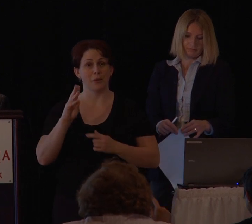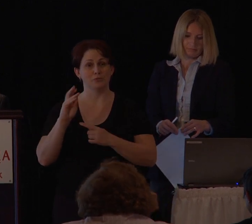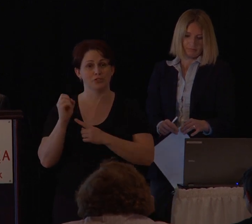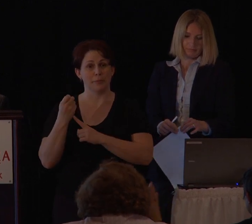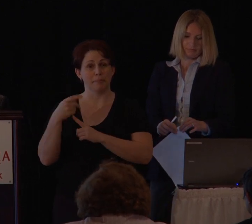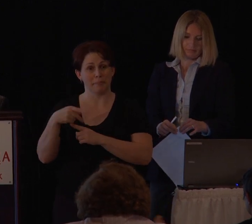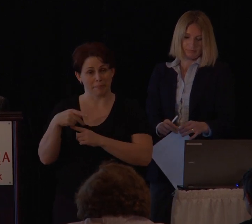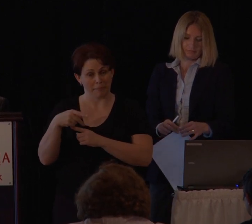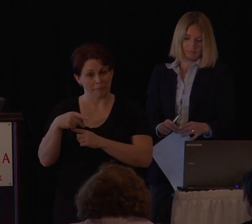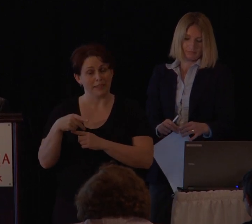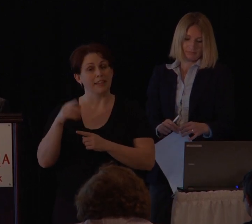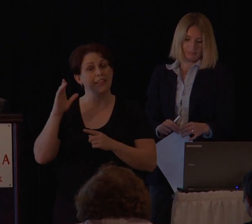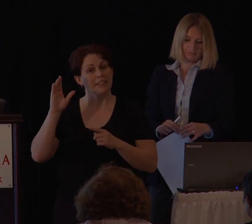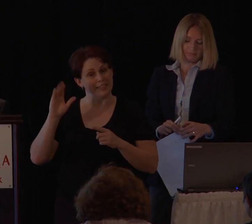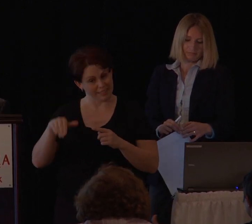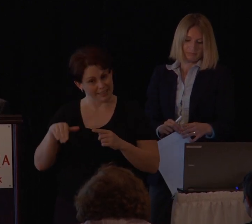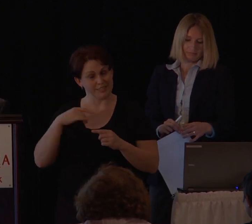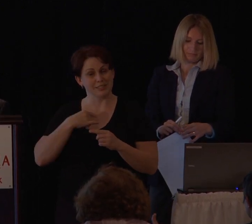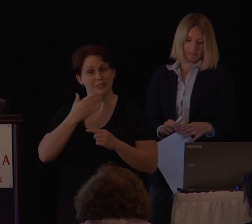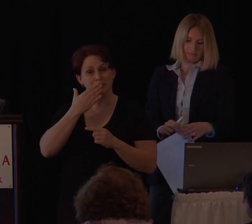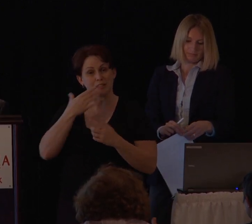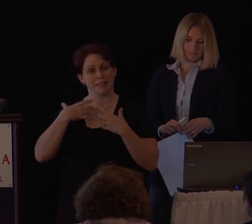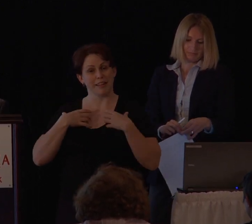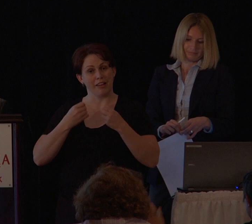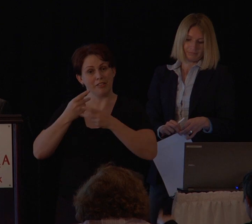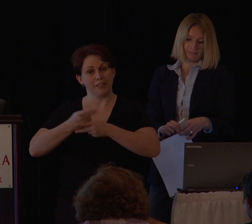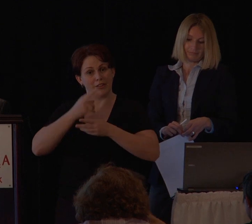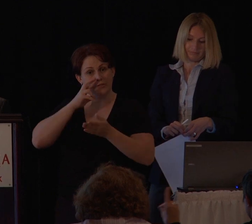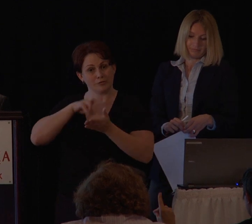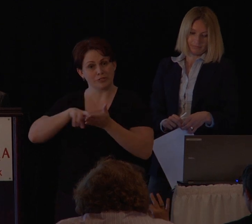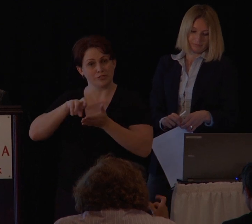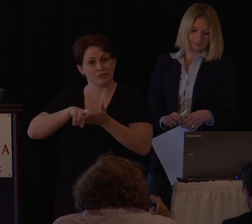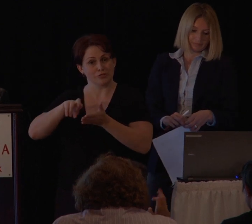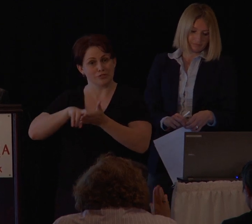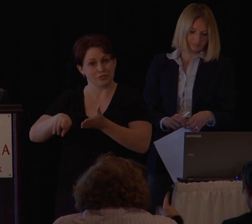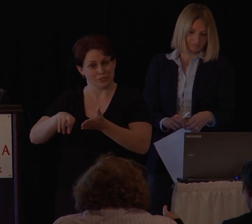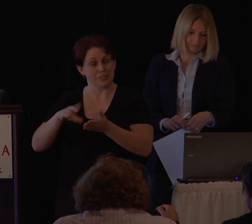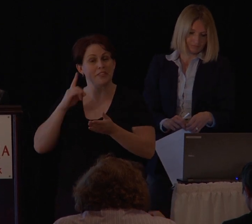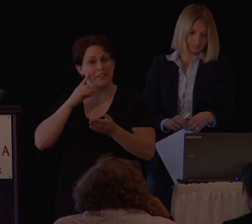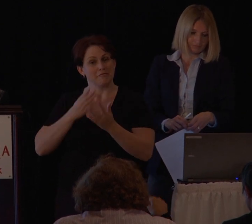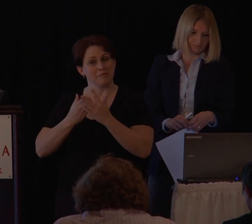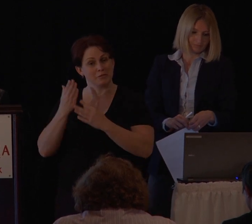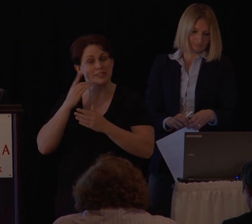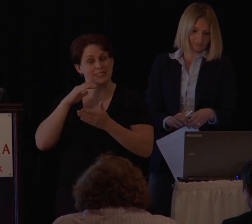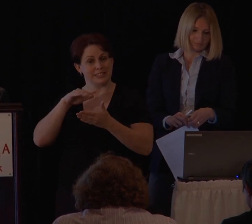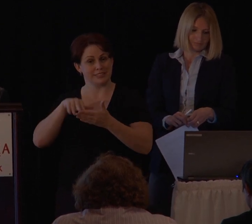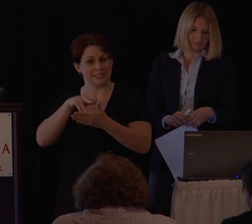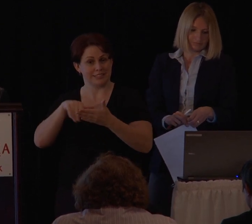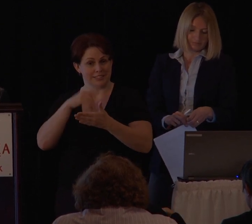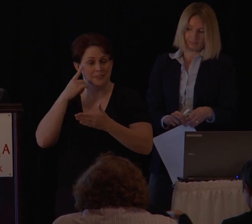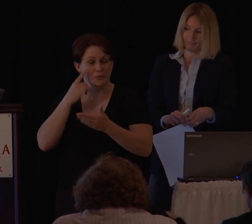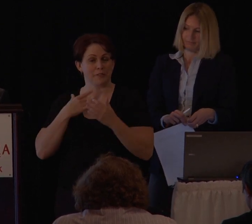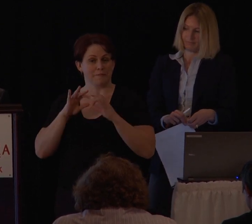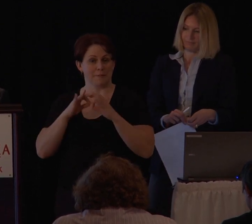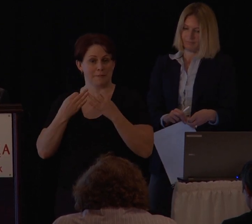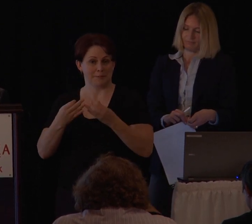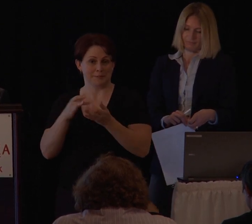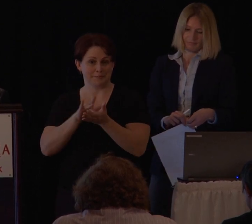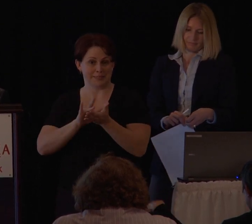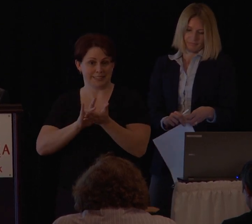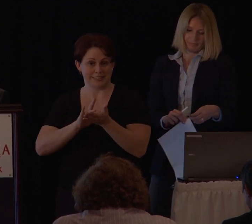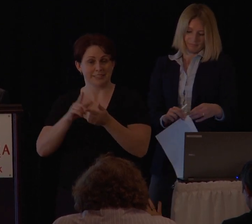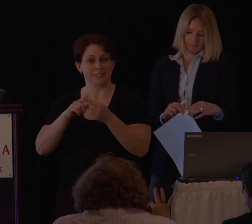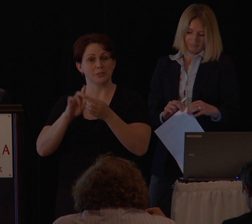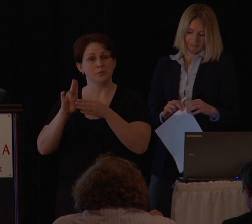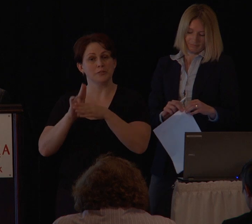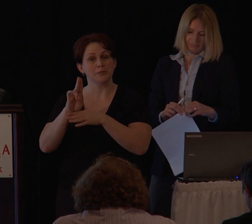a interdisciplinary primary healthcare research through the Center for Studies in Family Medicine at the